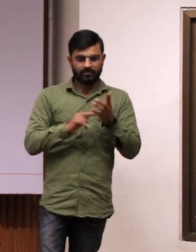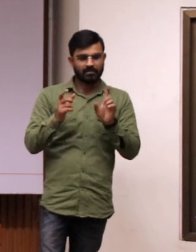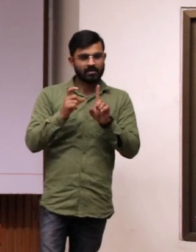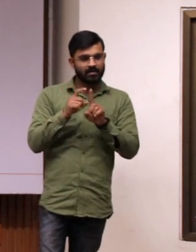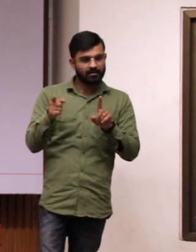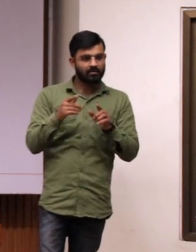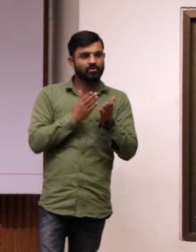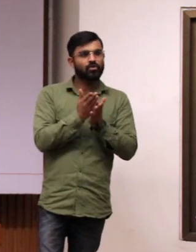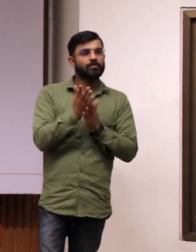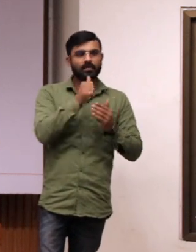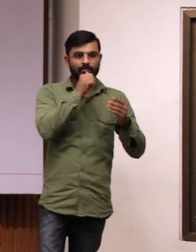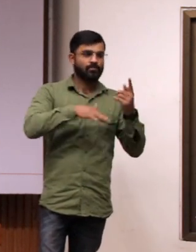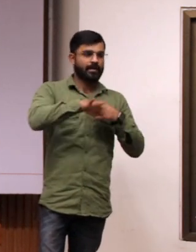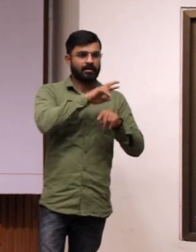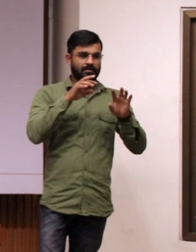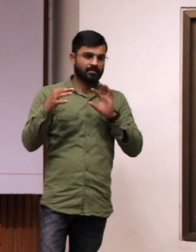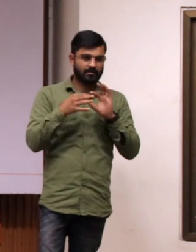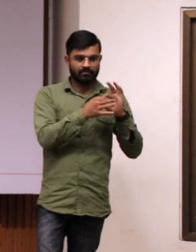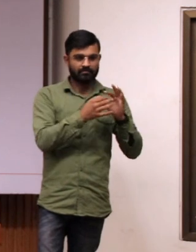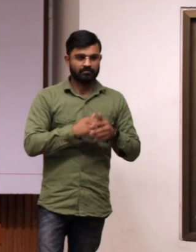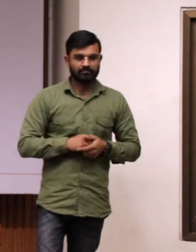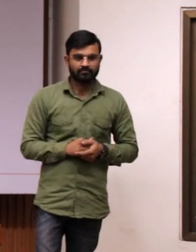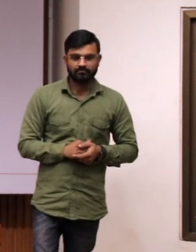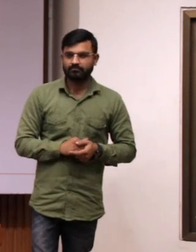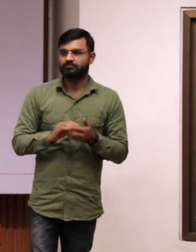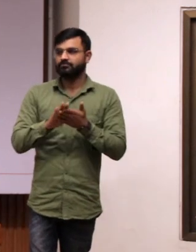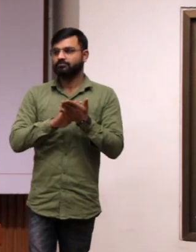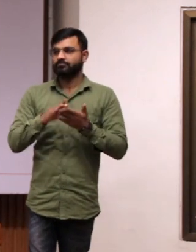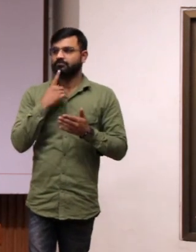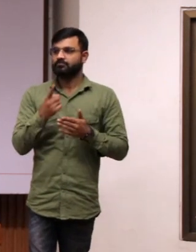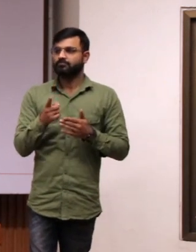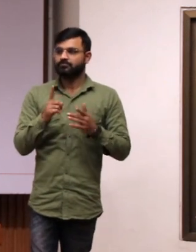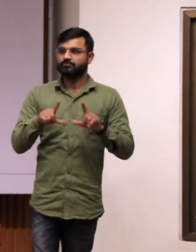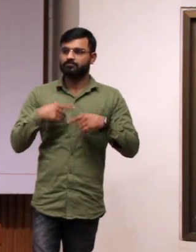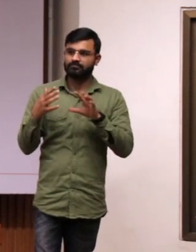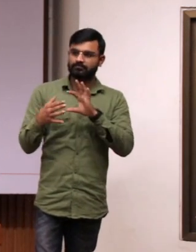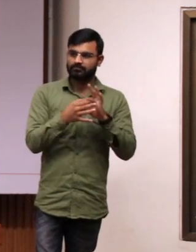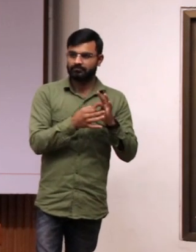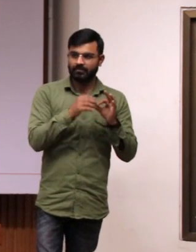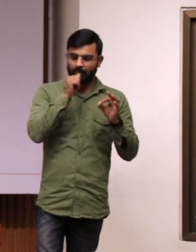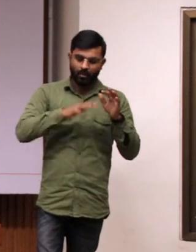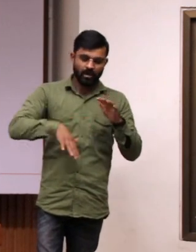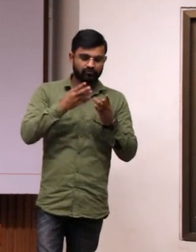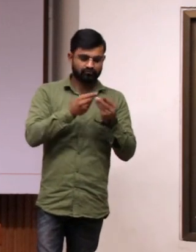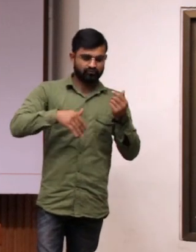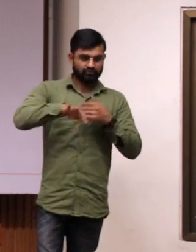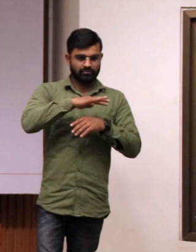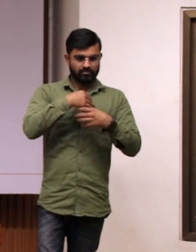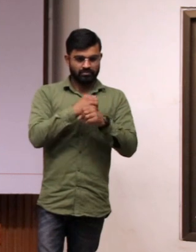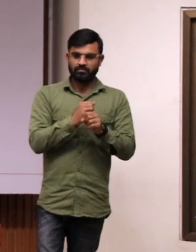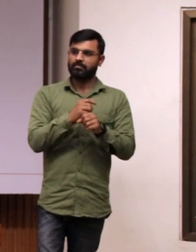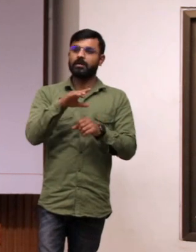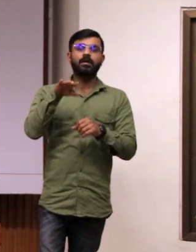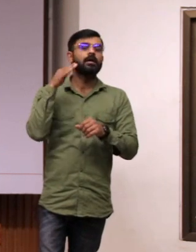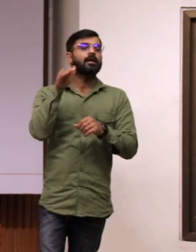is always a water content. So basically to sustain life, we have scarcity of water in the deserts. Camels need